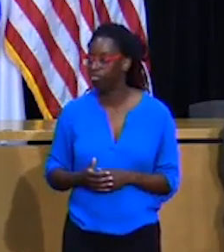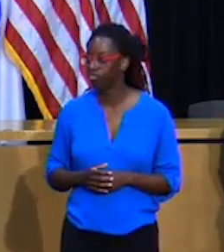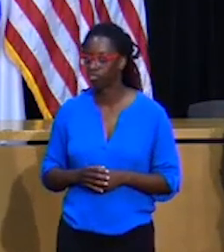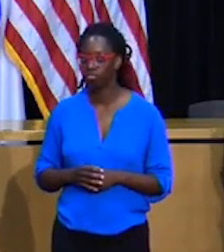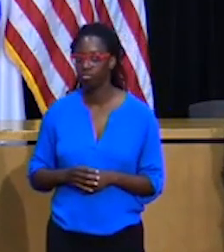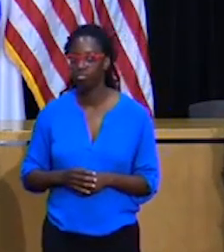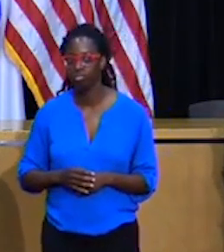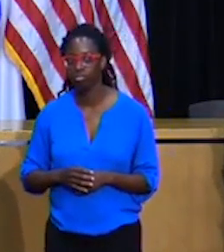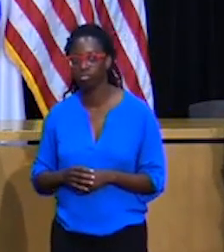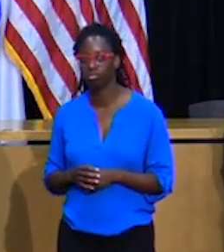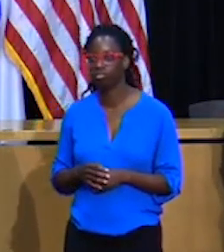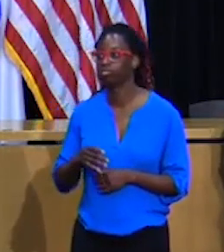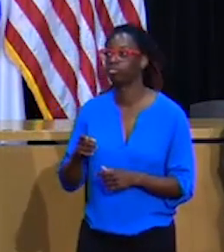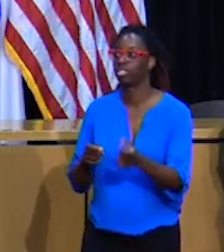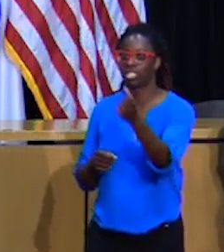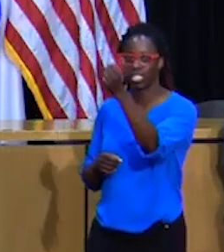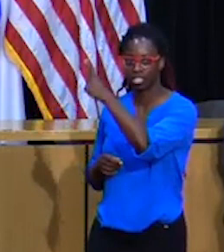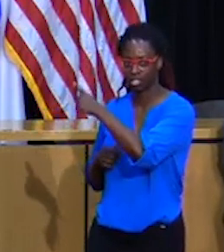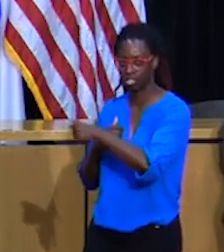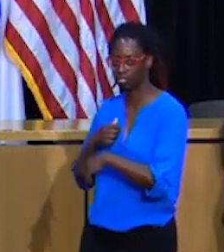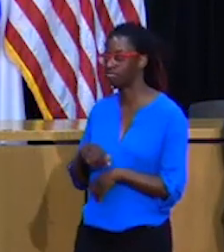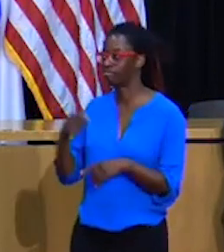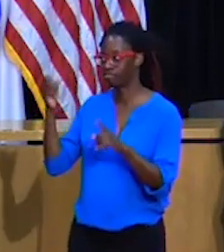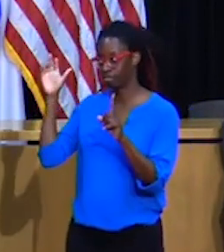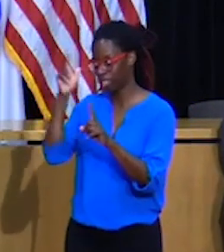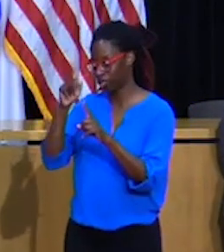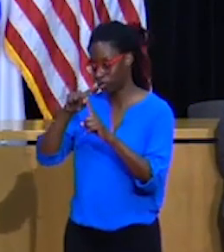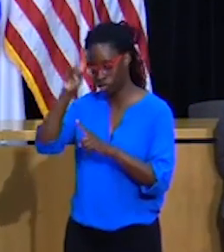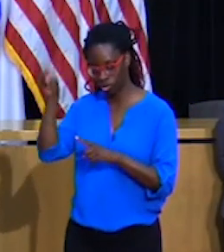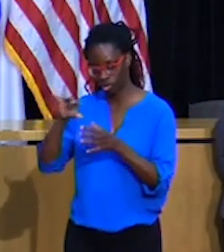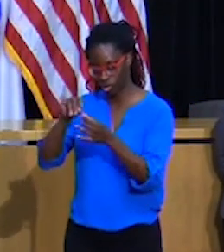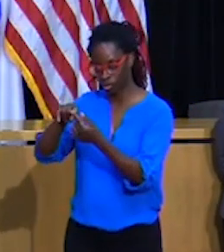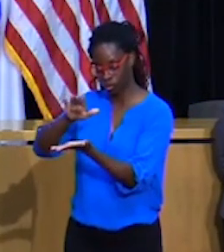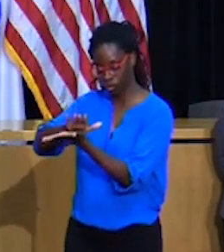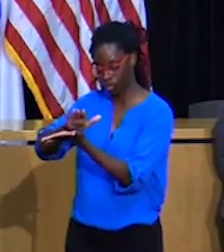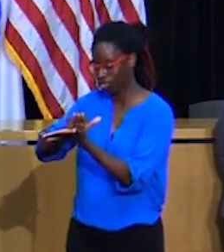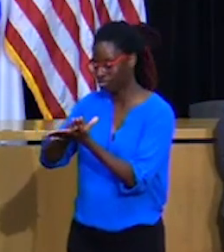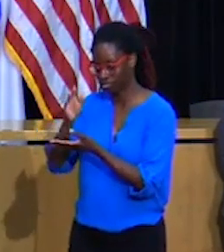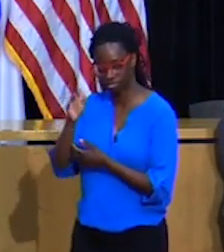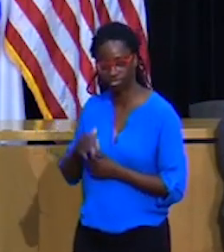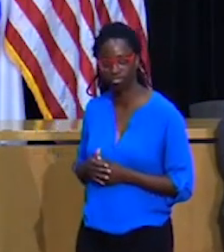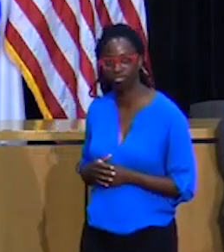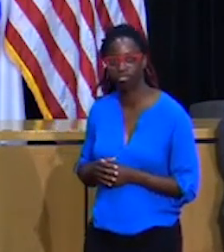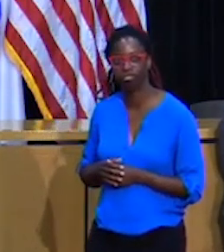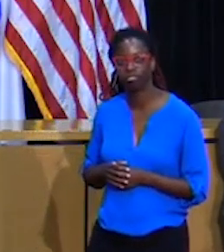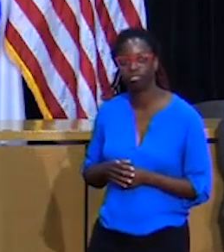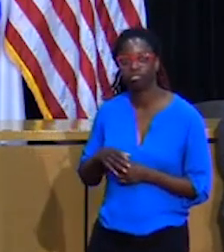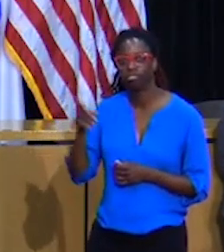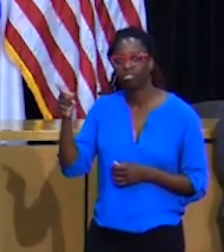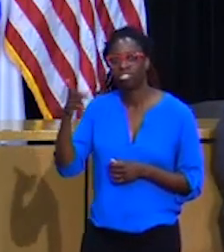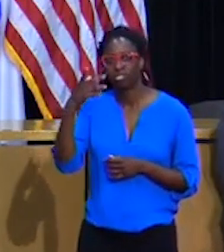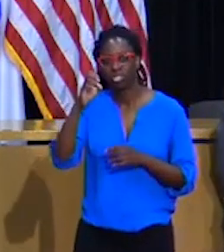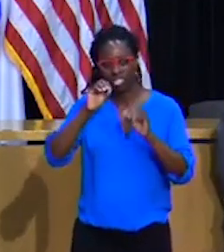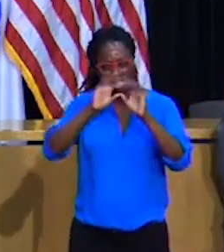wear a face covering all day in a classroom that sometimes is not air conditioned, for instance? Would